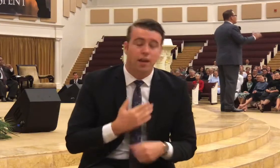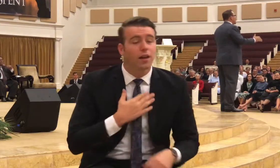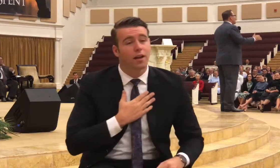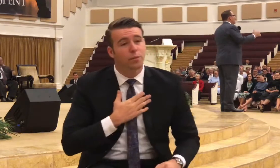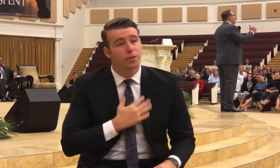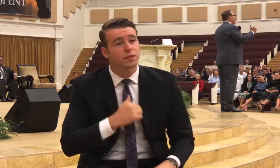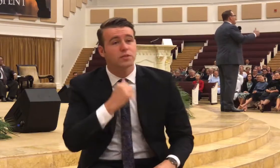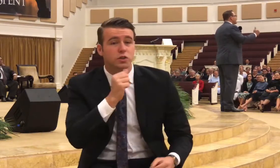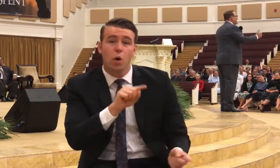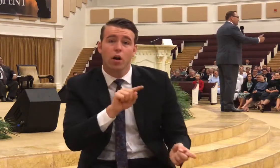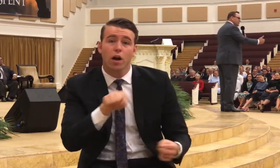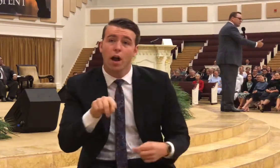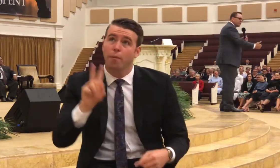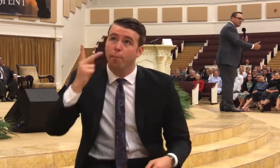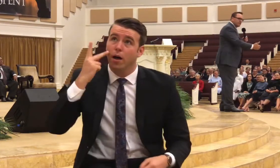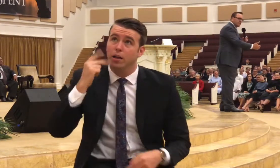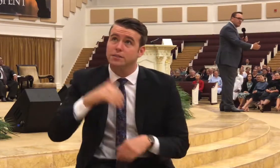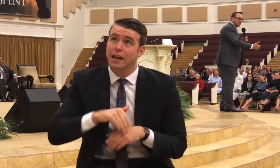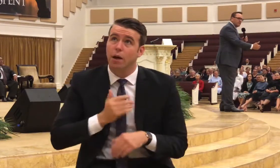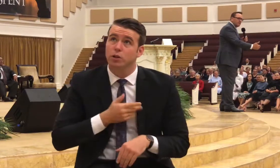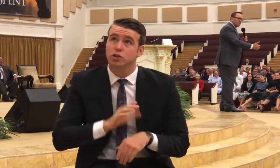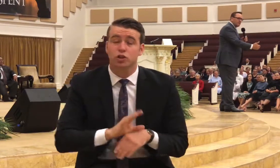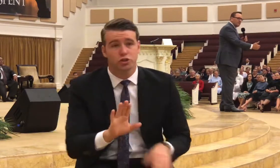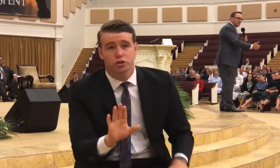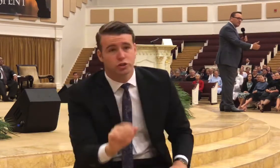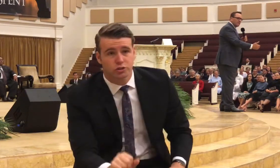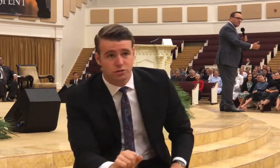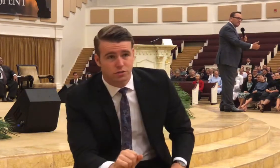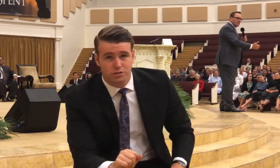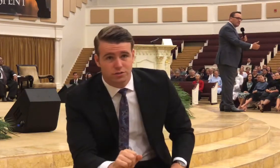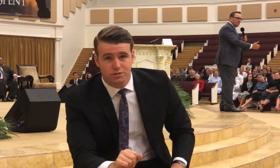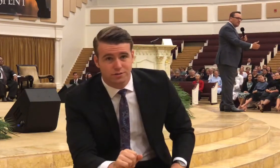Please don't come politic at the church.